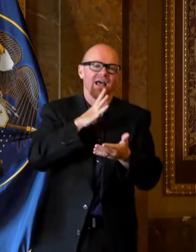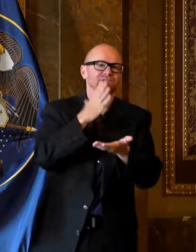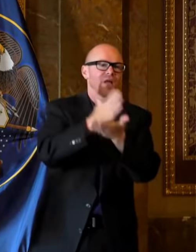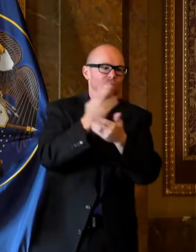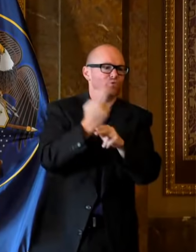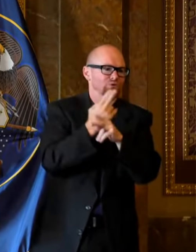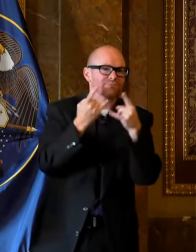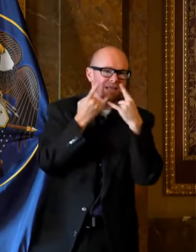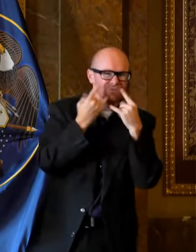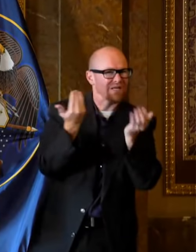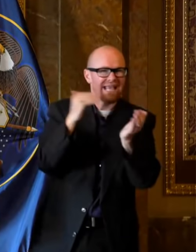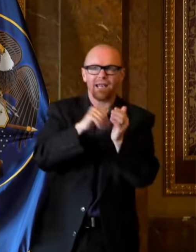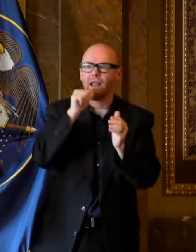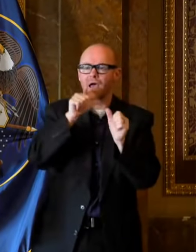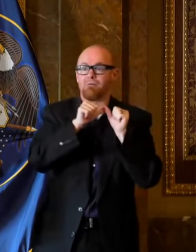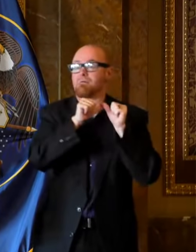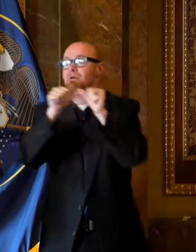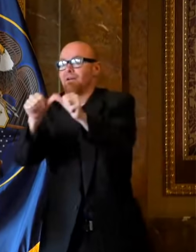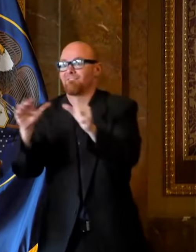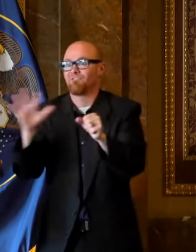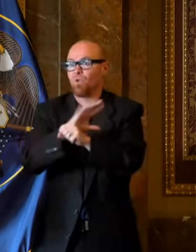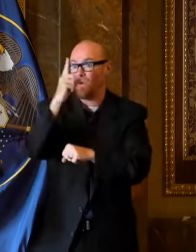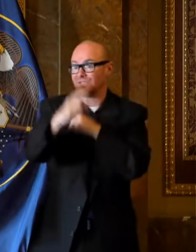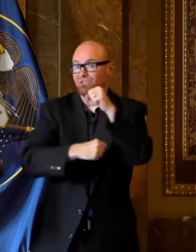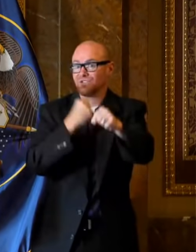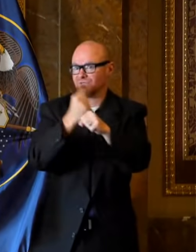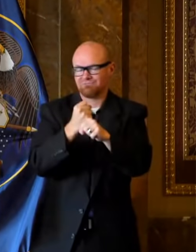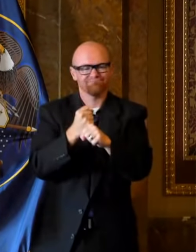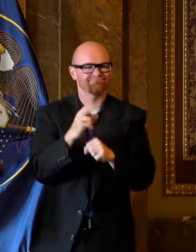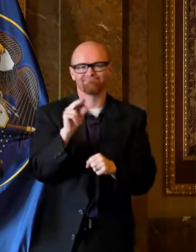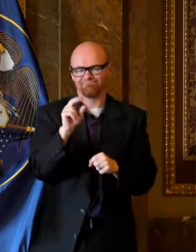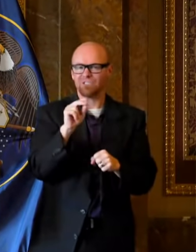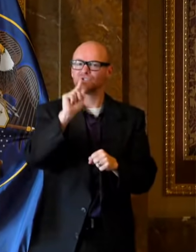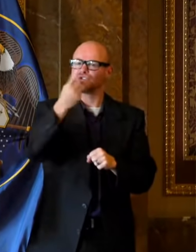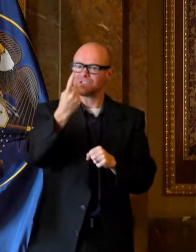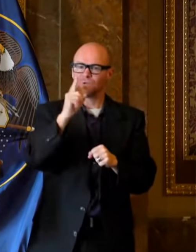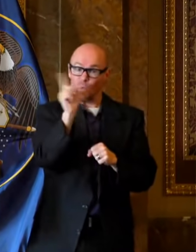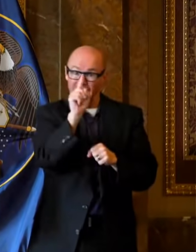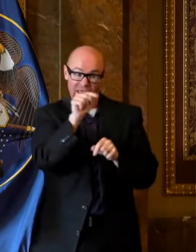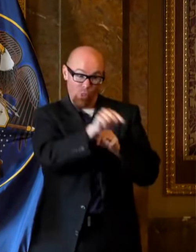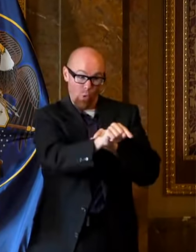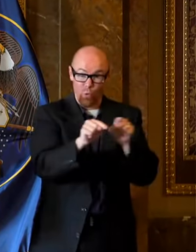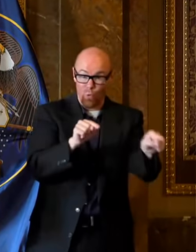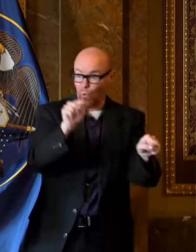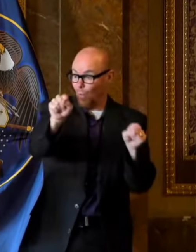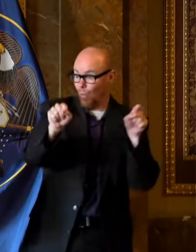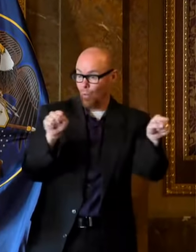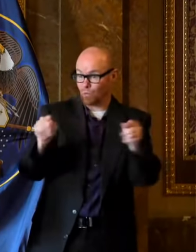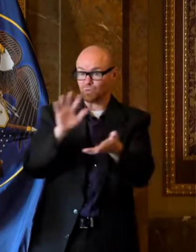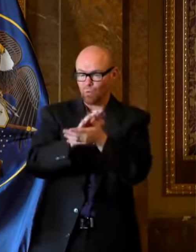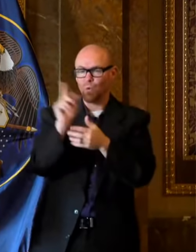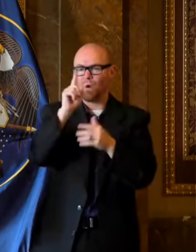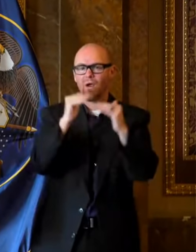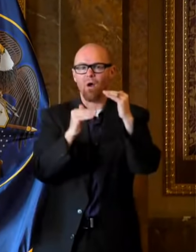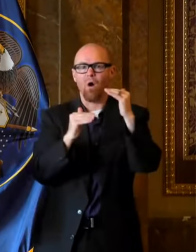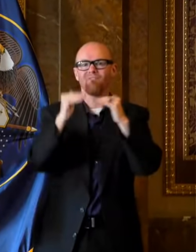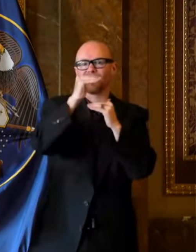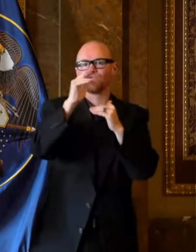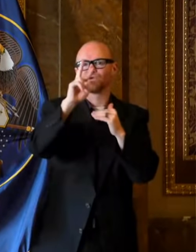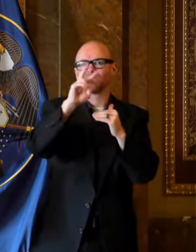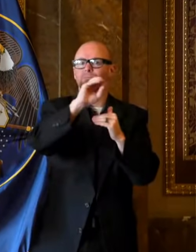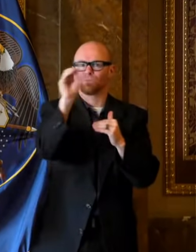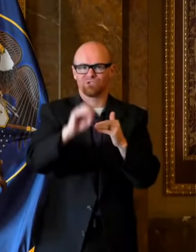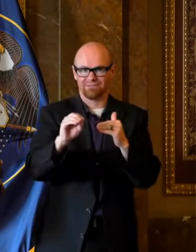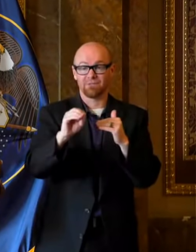away. So not a universal mask mandate. It would only apply to schools where they had over the threshold, and it would go away immediately under